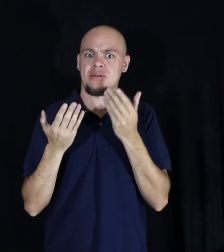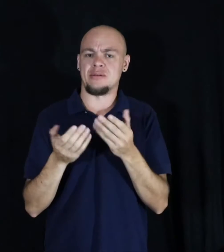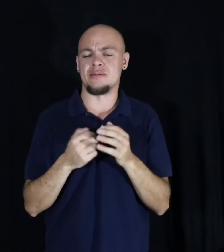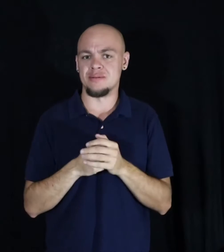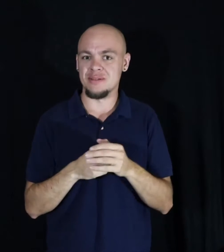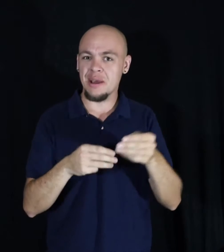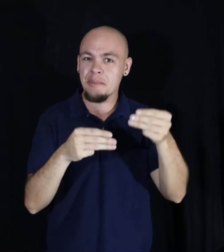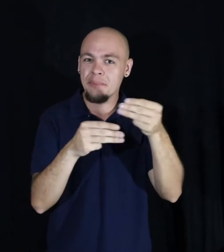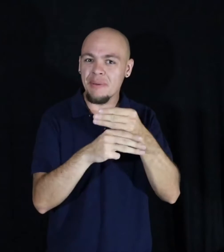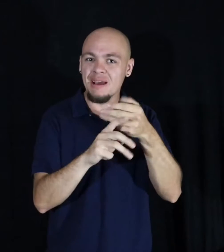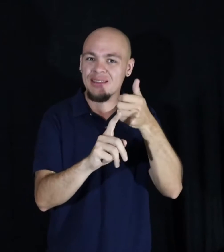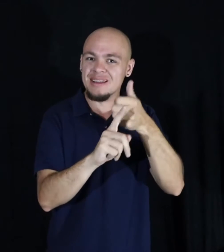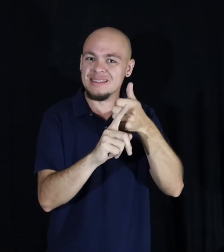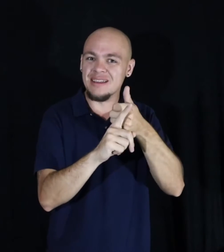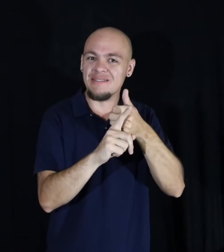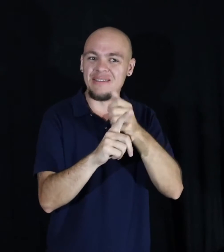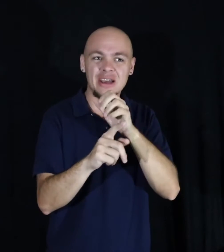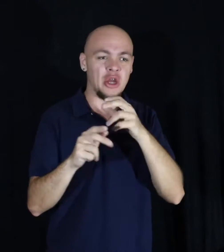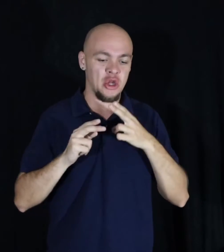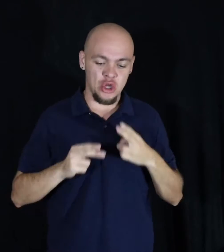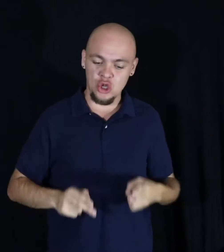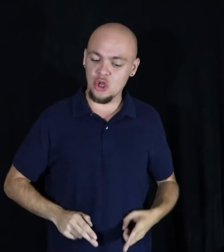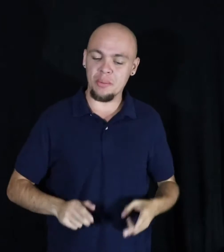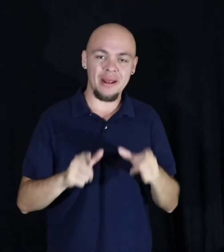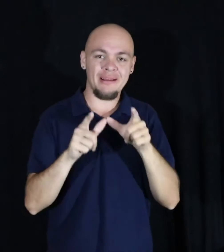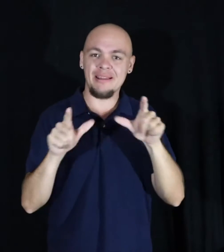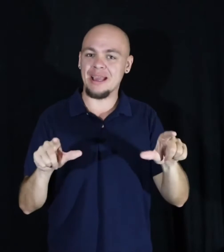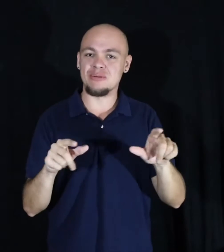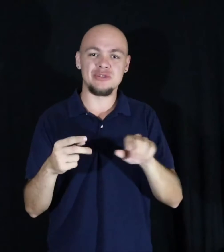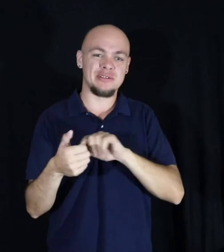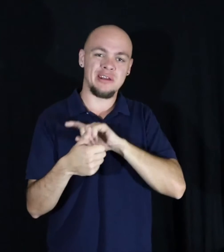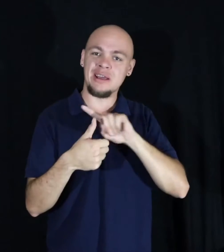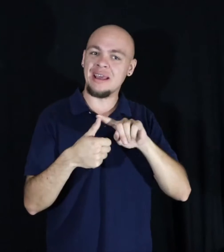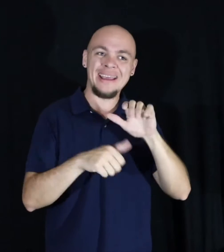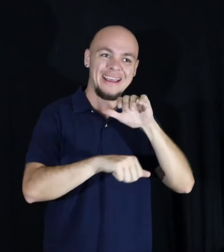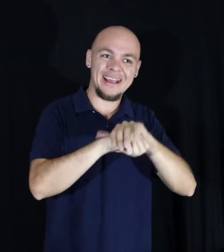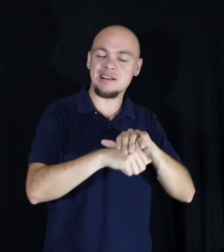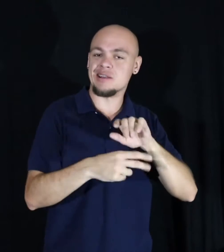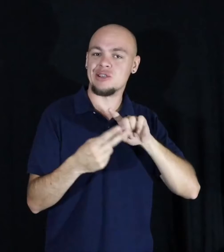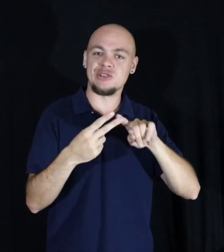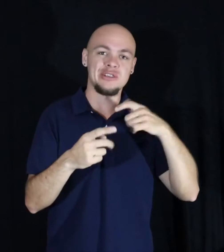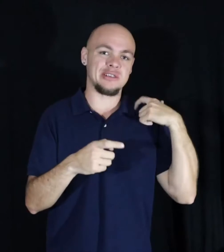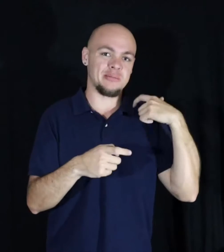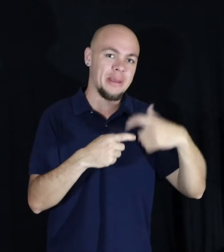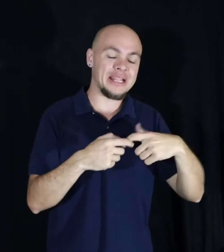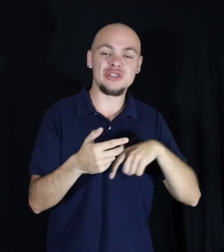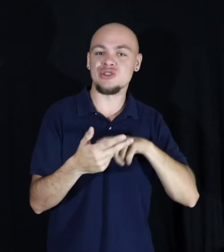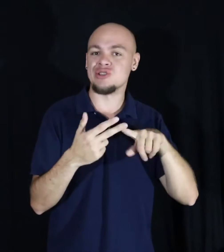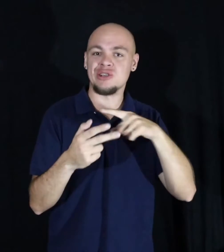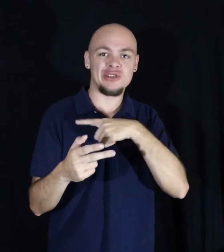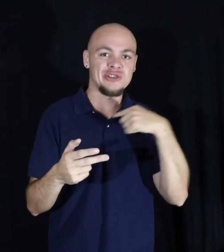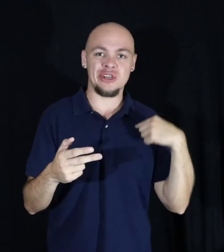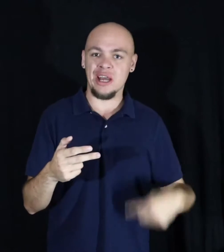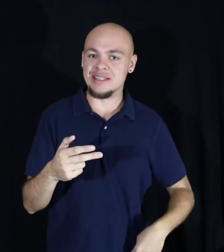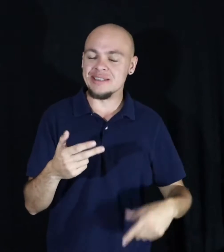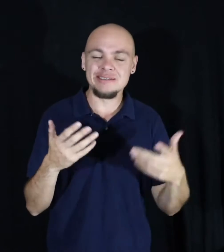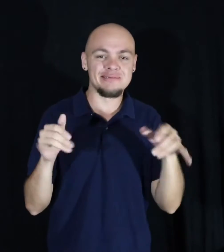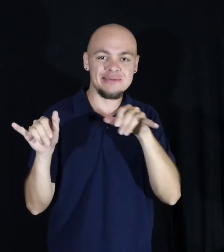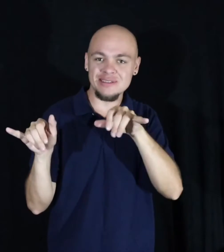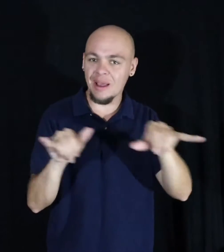Math is a human language, just like English, Spanish, or Chinese, because it allows people to communicate with each